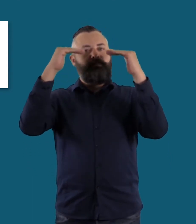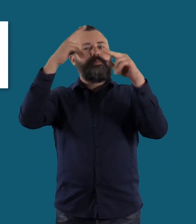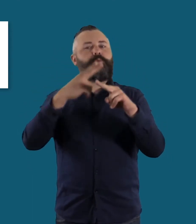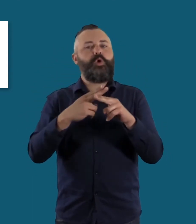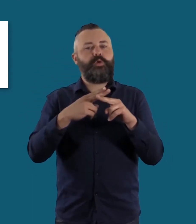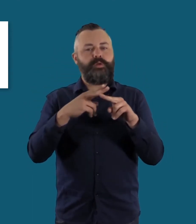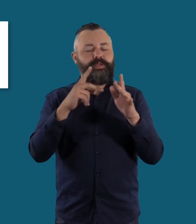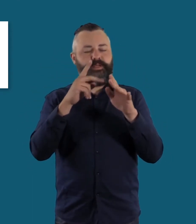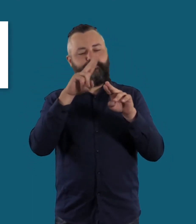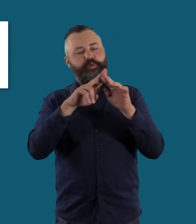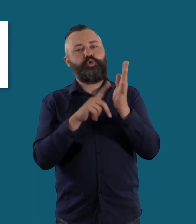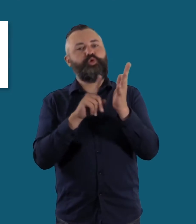phases.